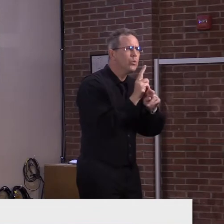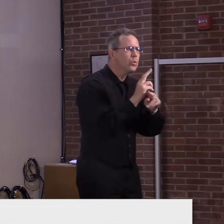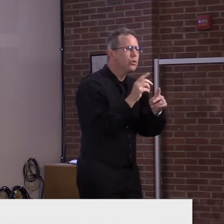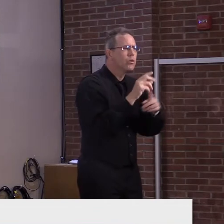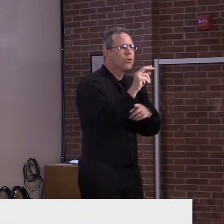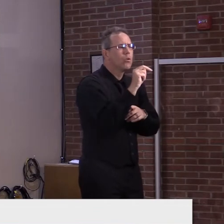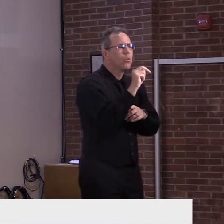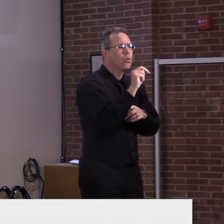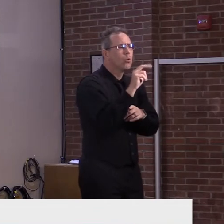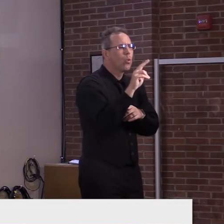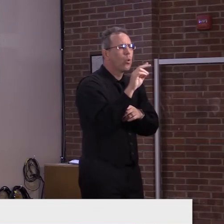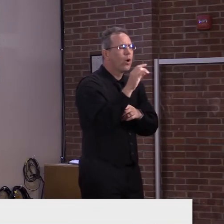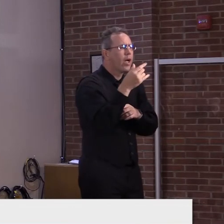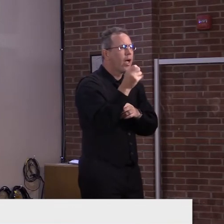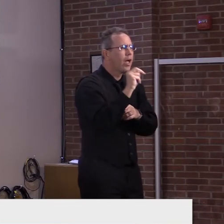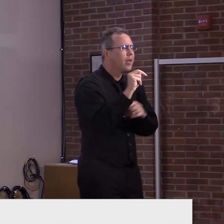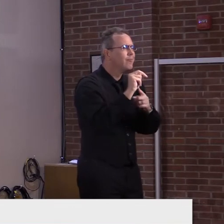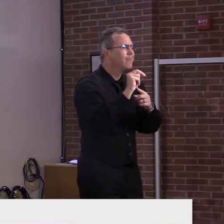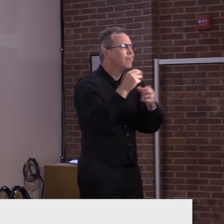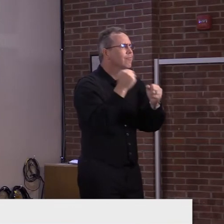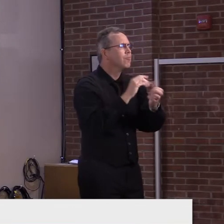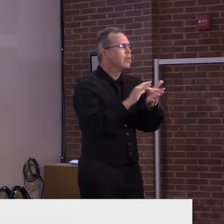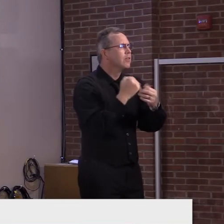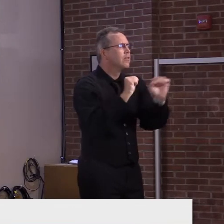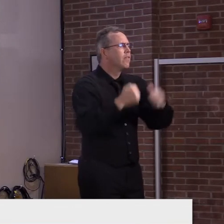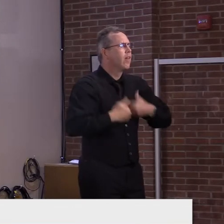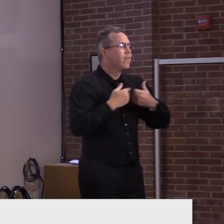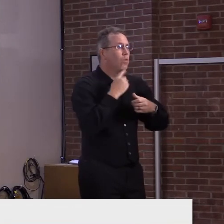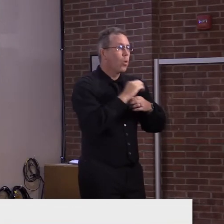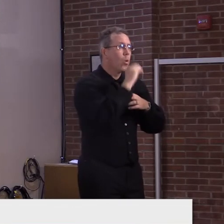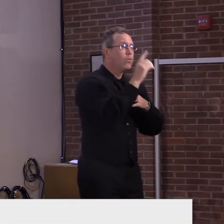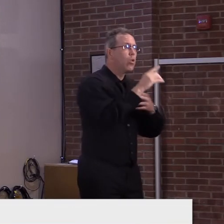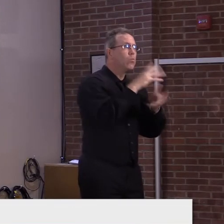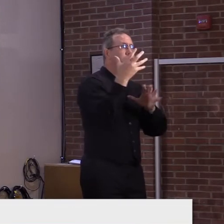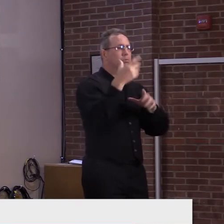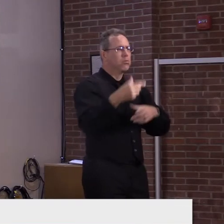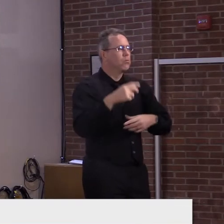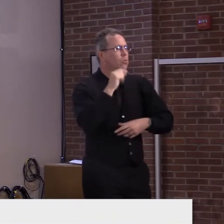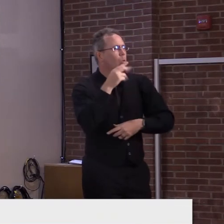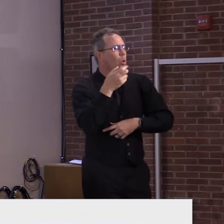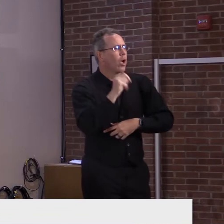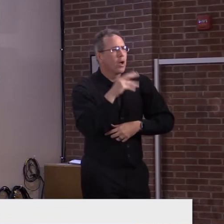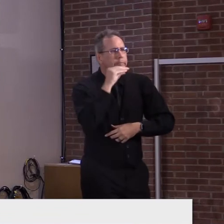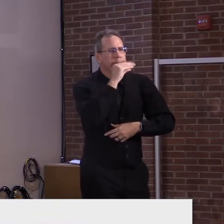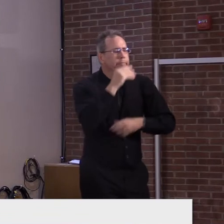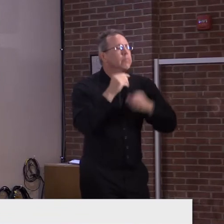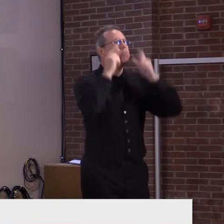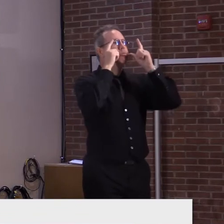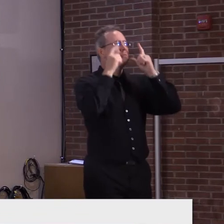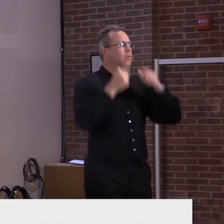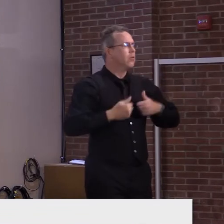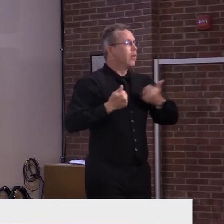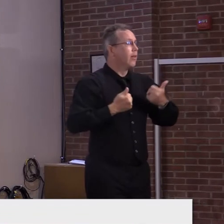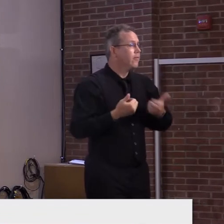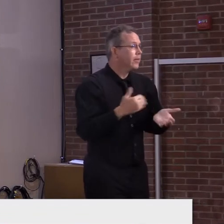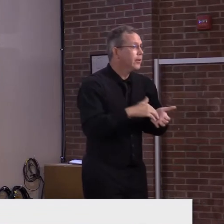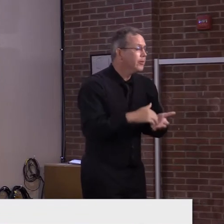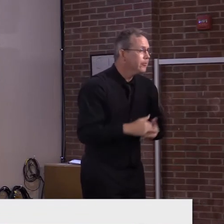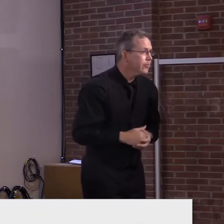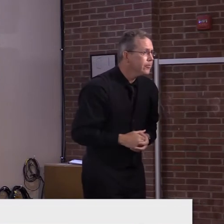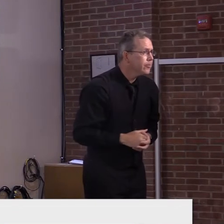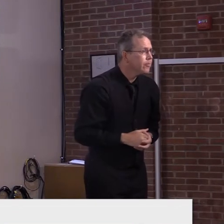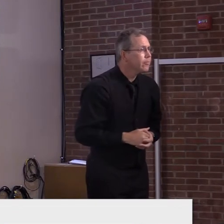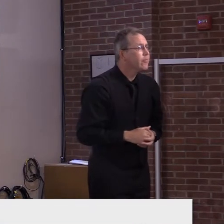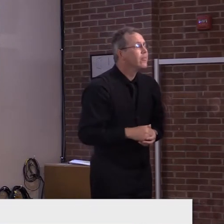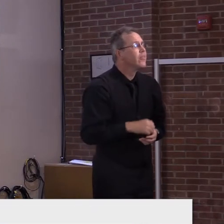since I have mentioned overdoses can happen to anyone. Now let's turn to the vaccination rates.